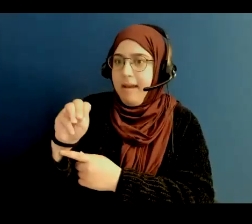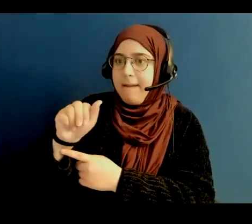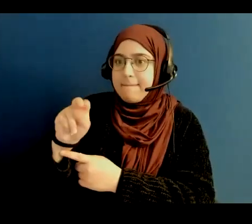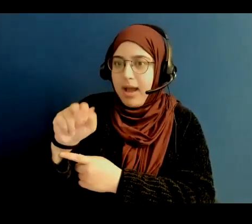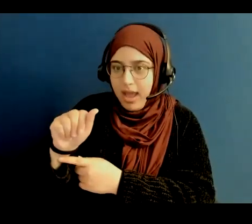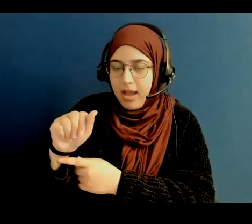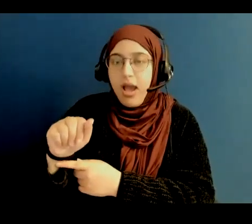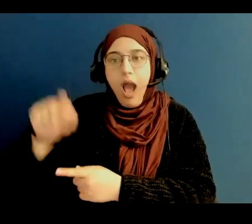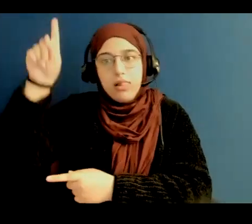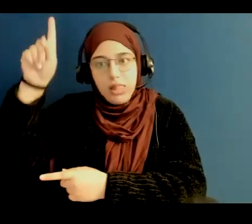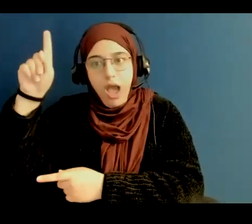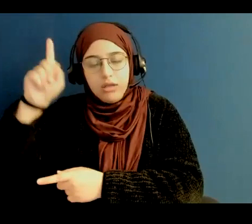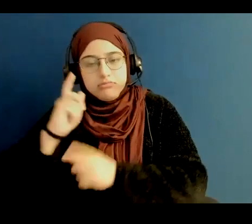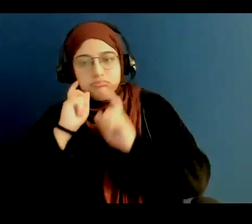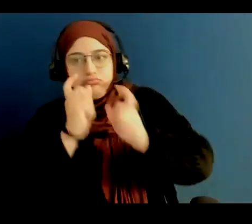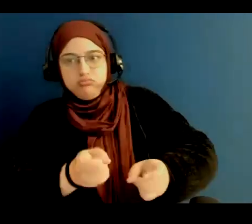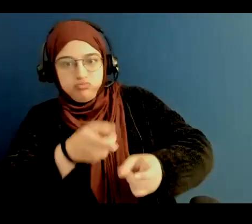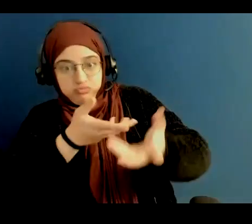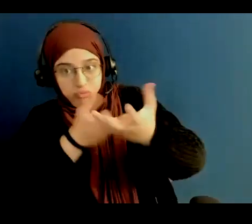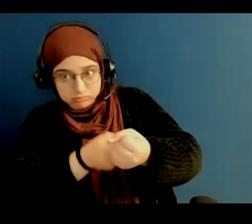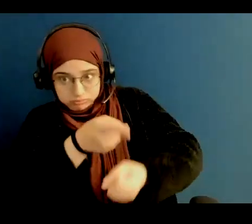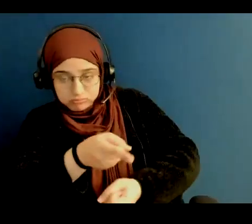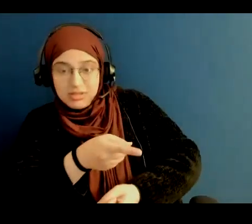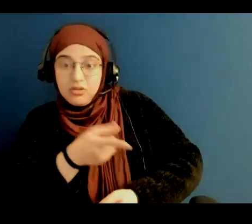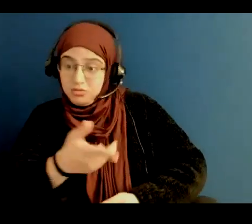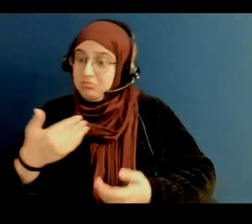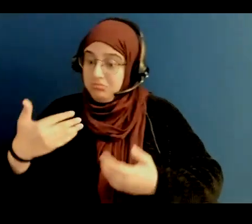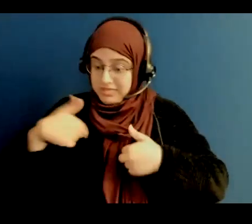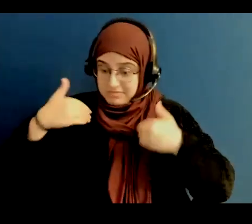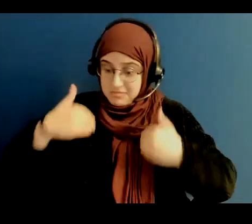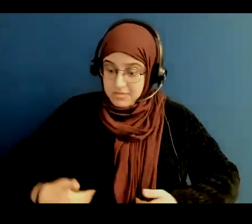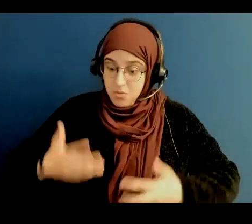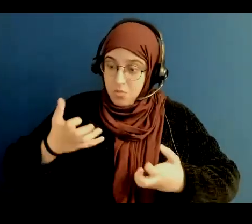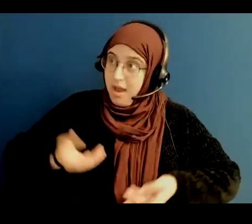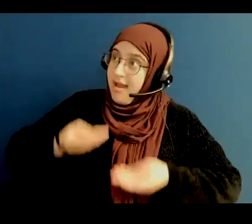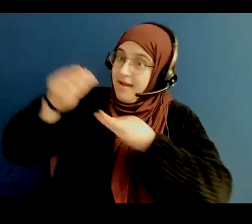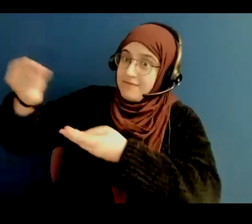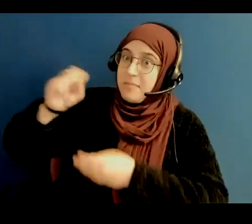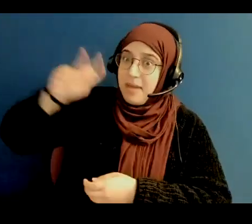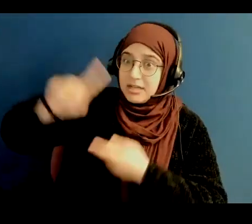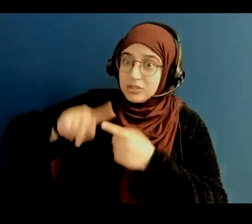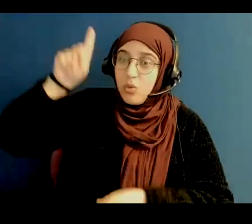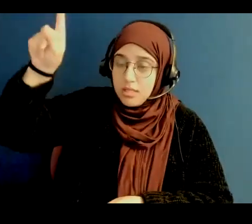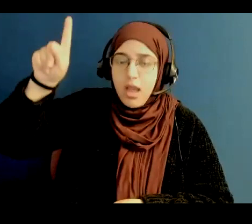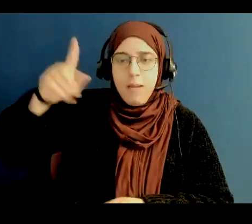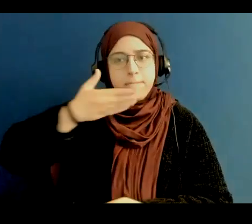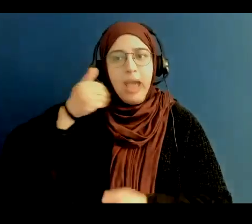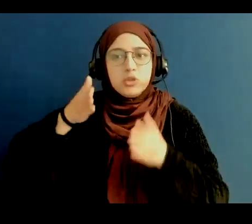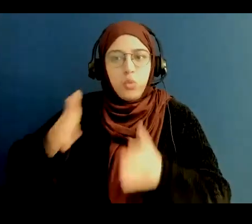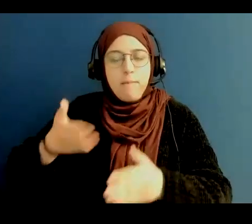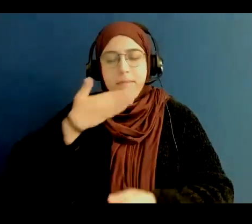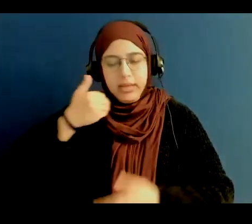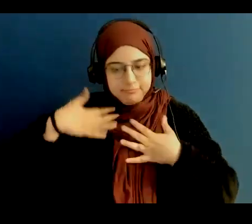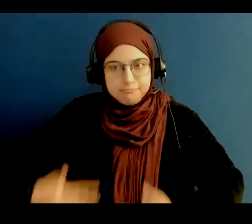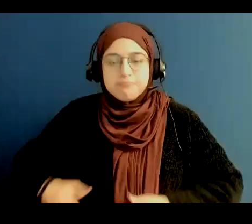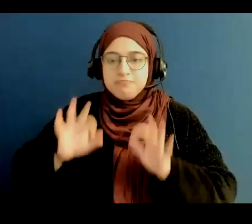Allah. So you want to return this body back to Allah Azza wa Jal in the best way possible. Try to sleep properly, try to drink good amount of